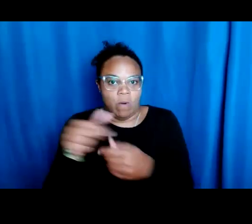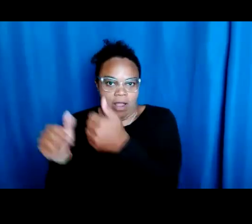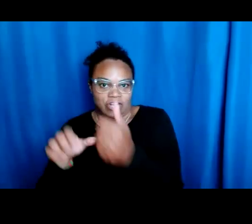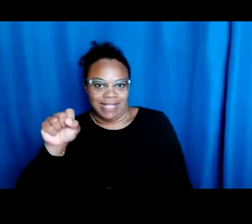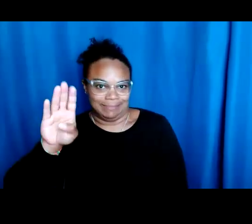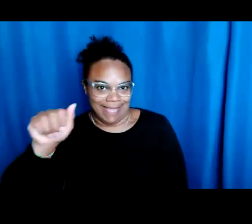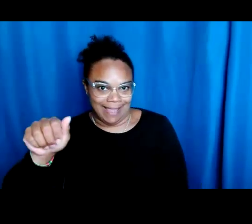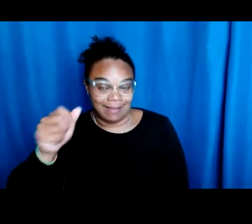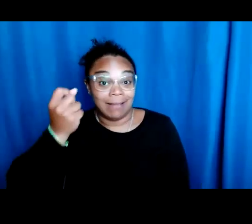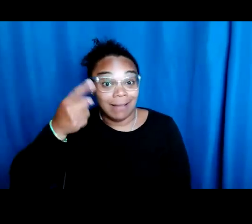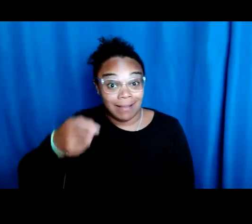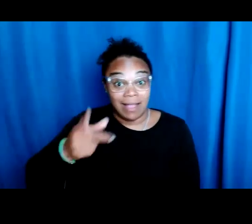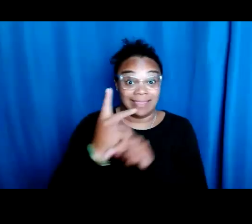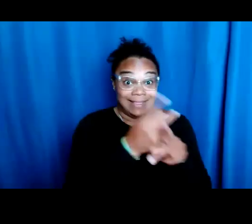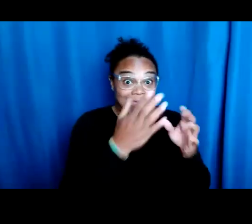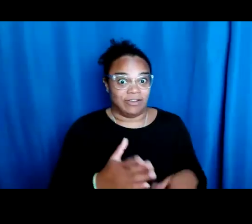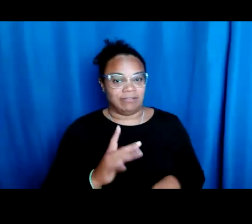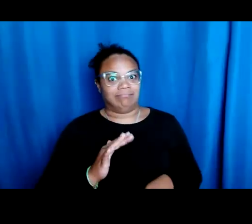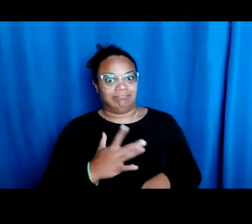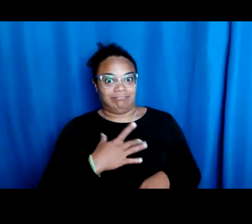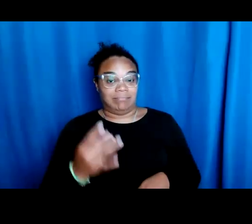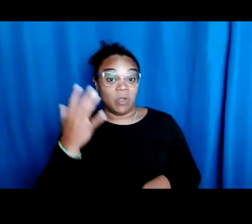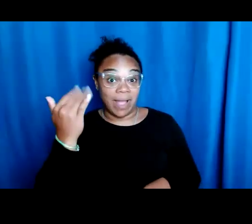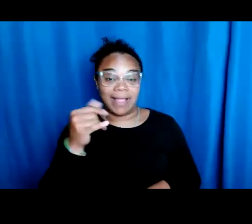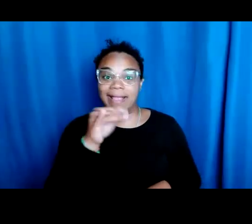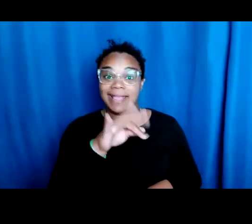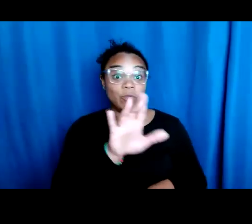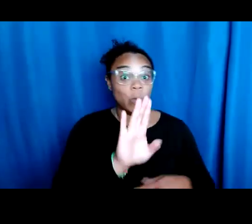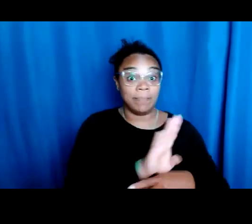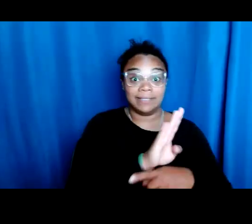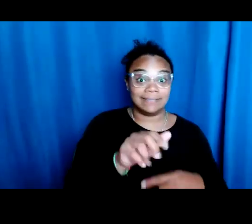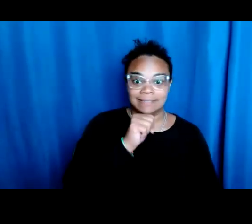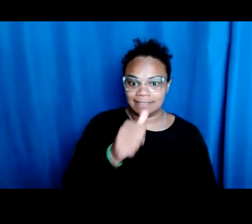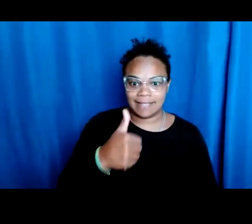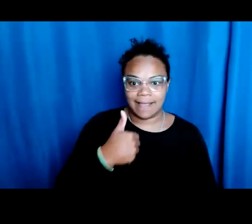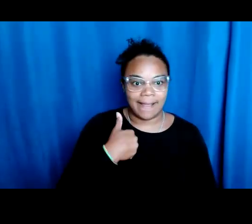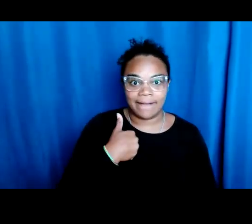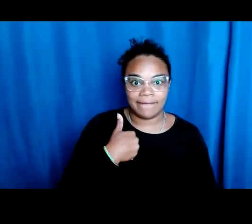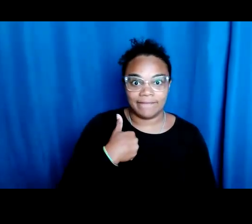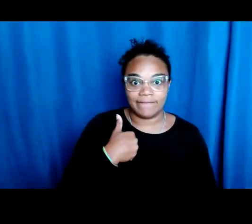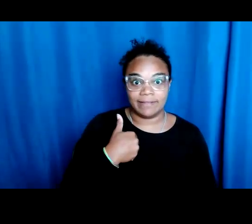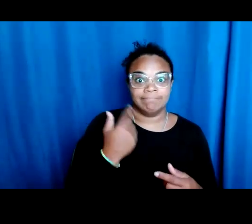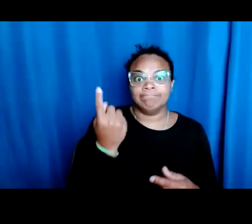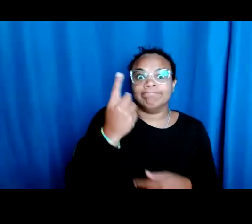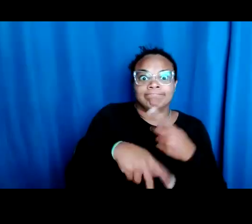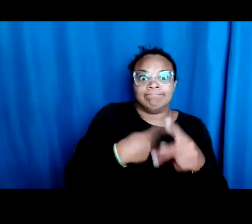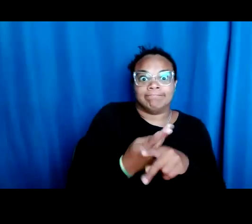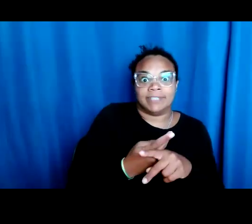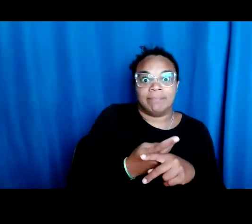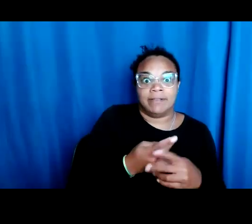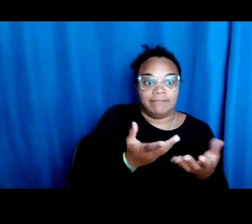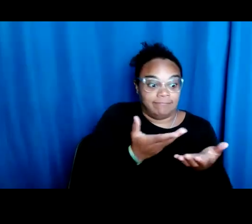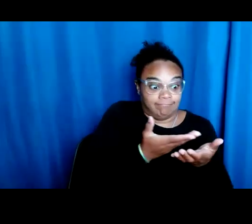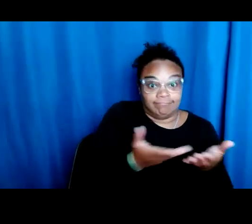it because if you don't have the collateral to collateralize the loan, the SBA